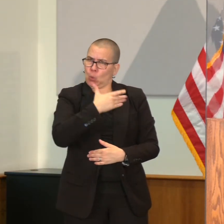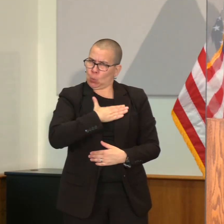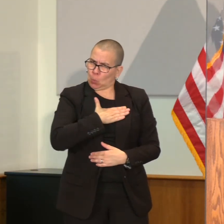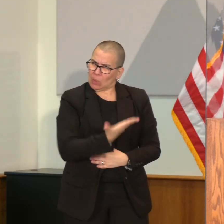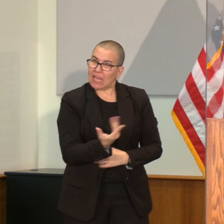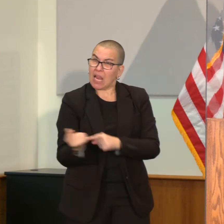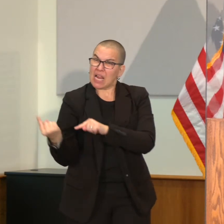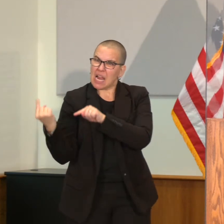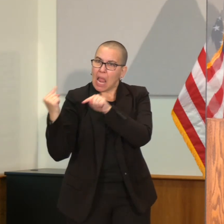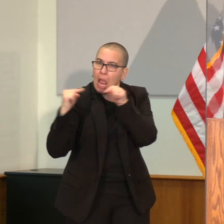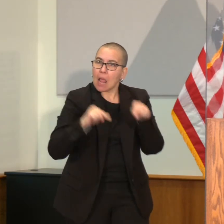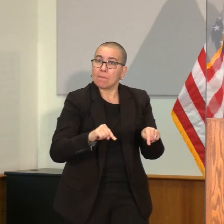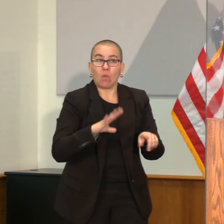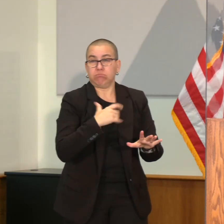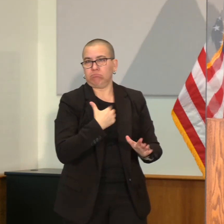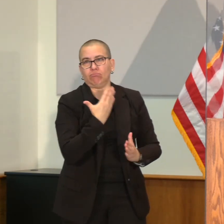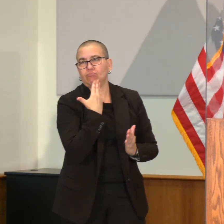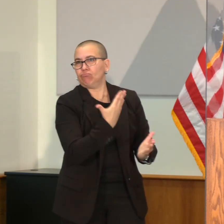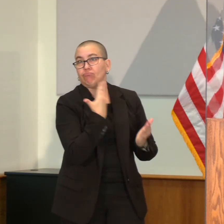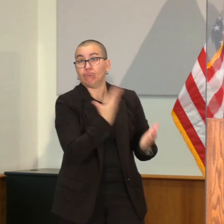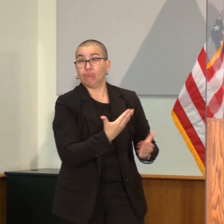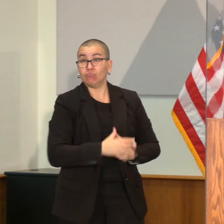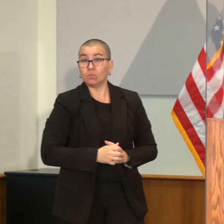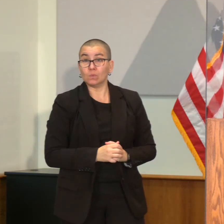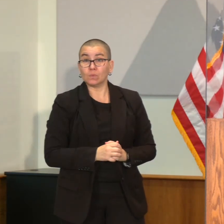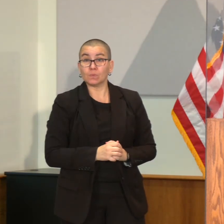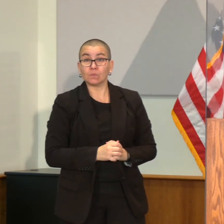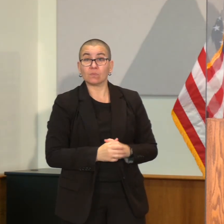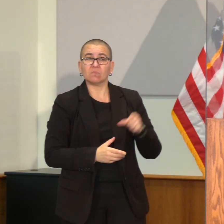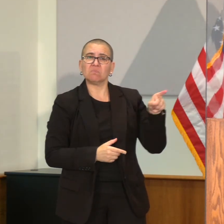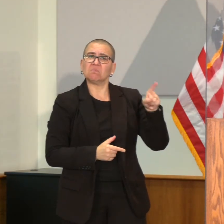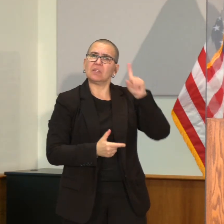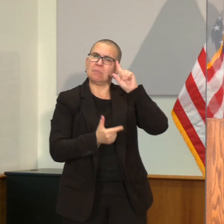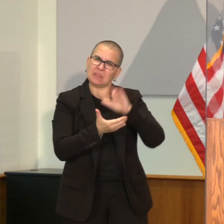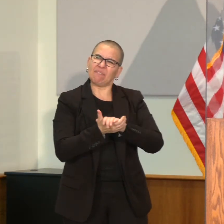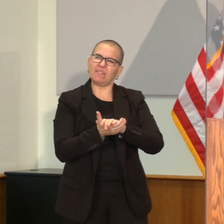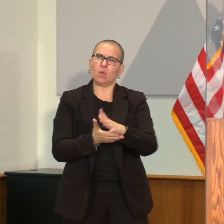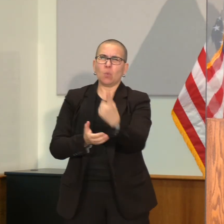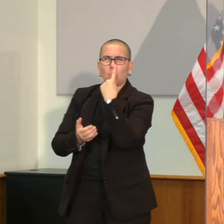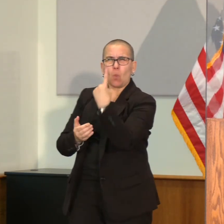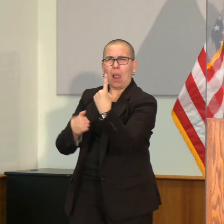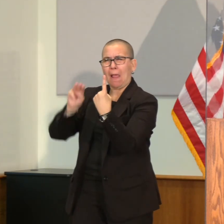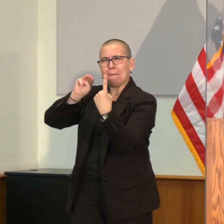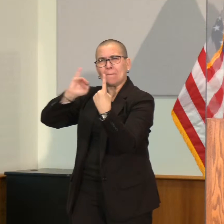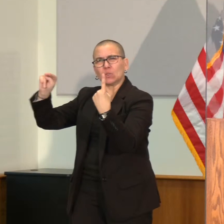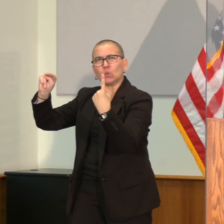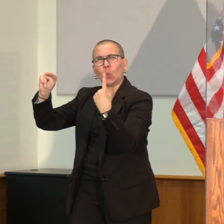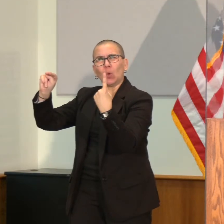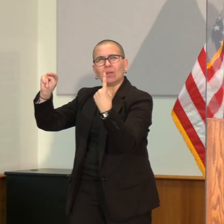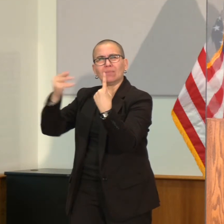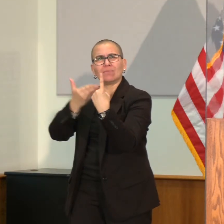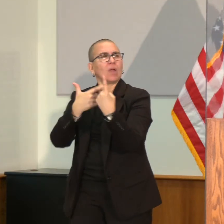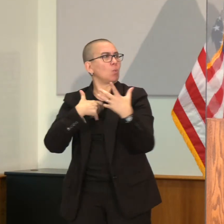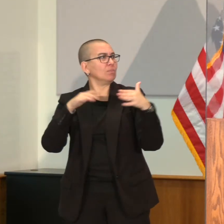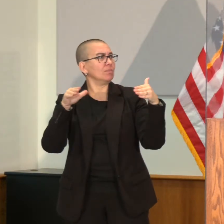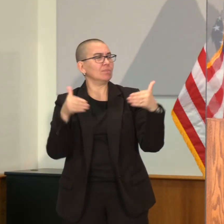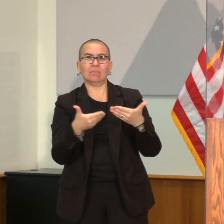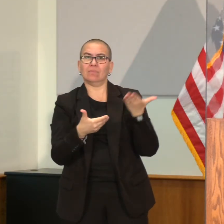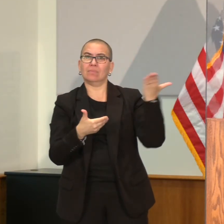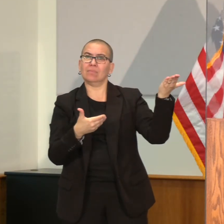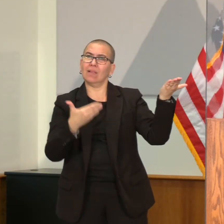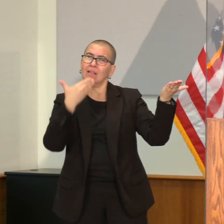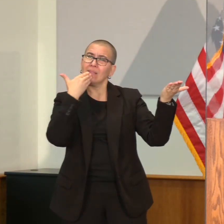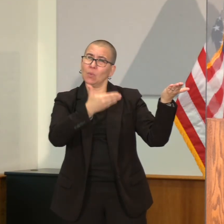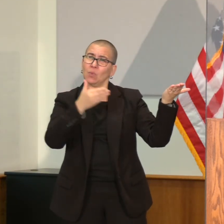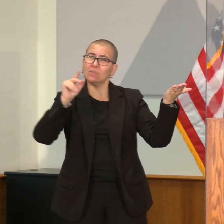Minnesota and working together, I'd like to offer my thanks to Representative Tim Miller, who has taken the opportunity to join us here today. We